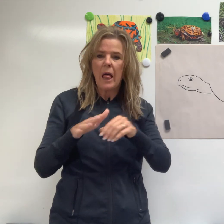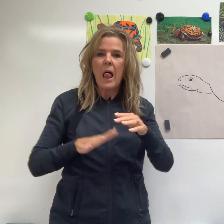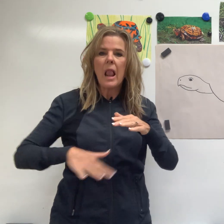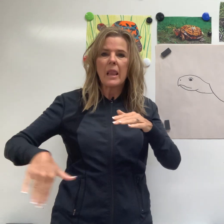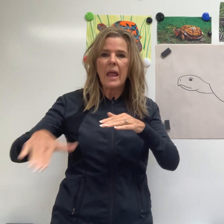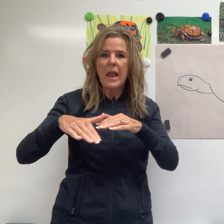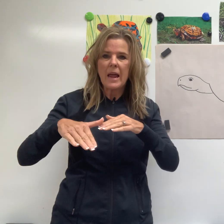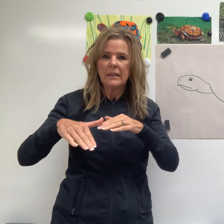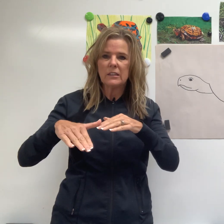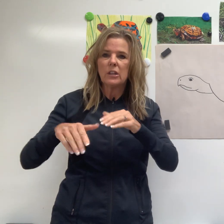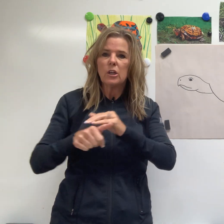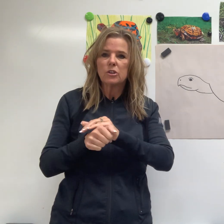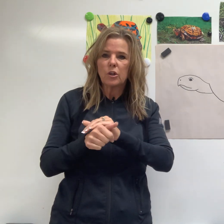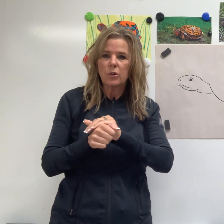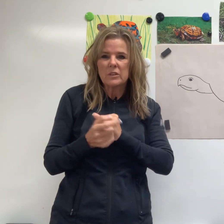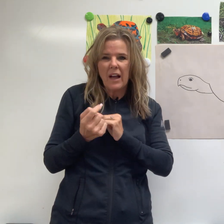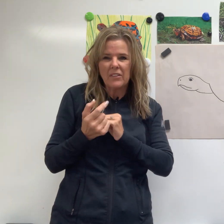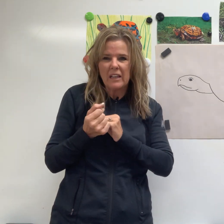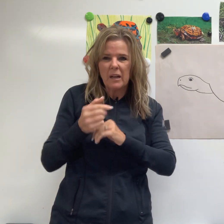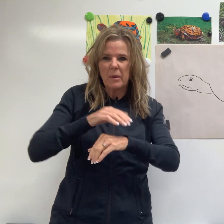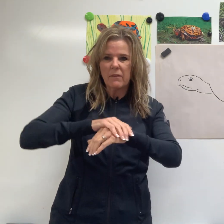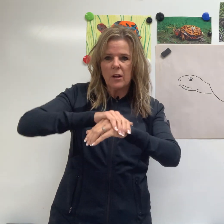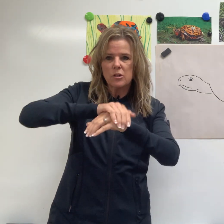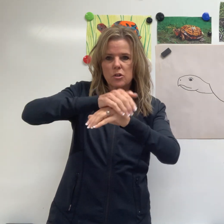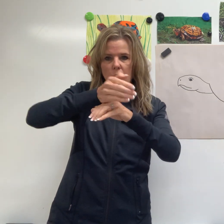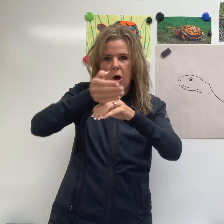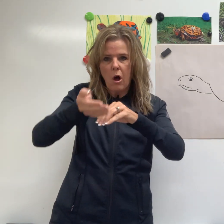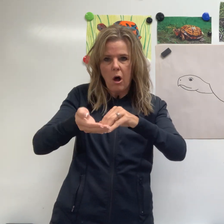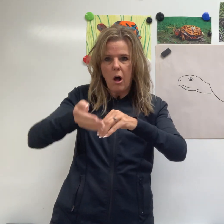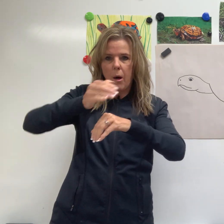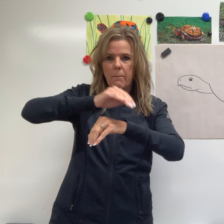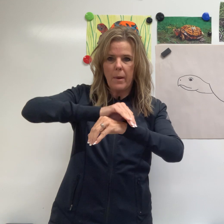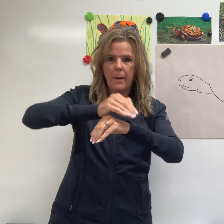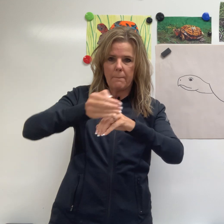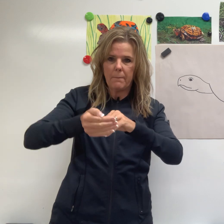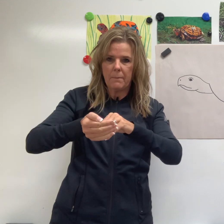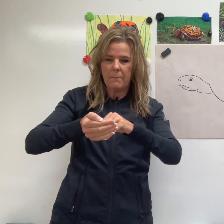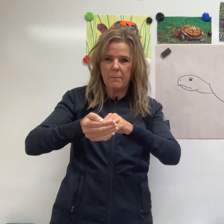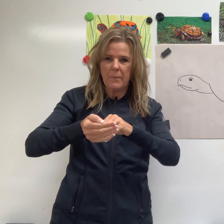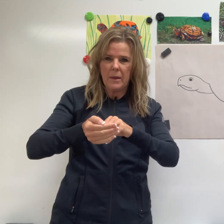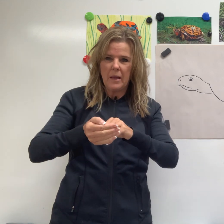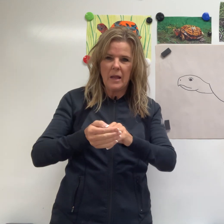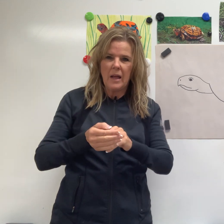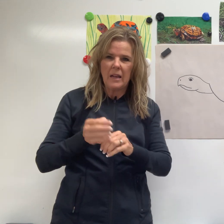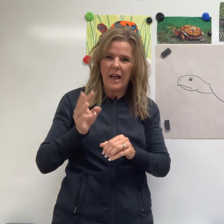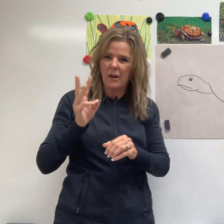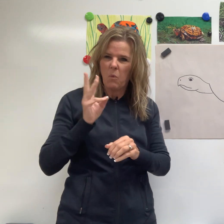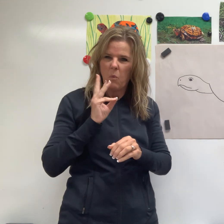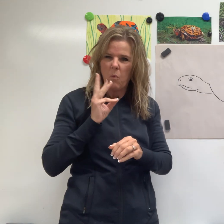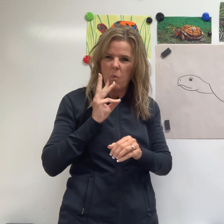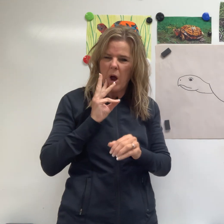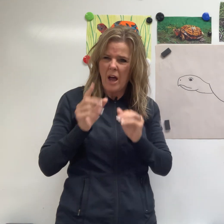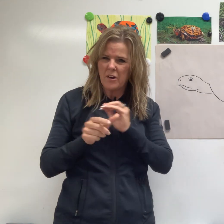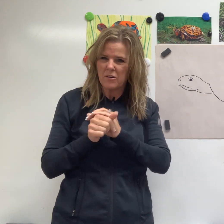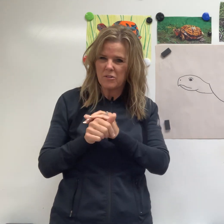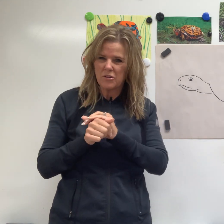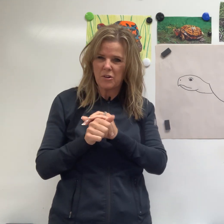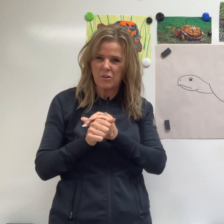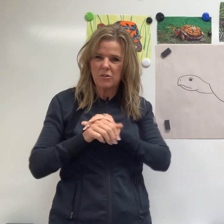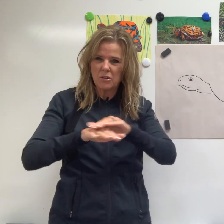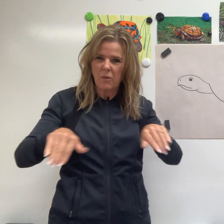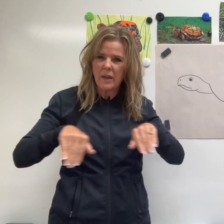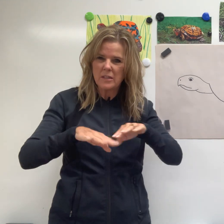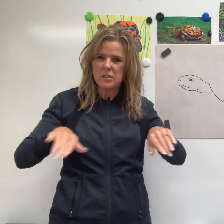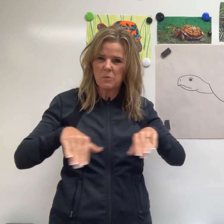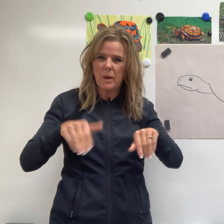turtles have a little bit more of a tall bump to their shell. Like sea turtles and turtles that are in water, so they swim a